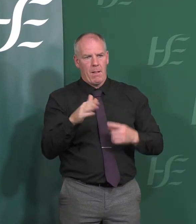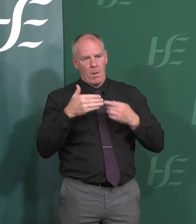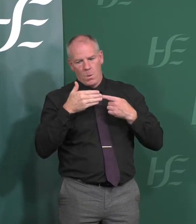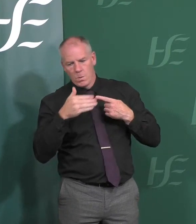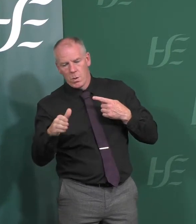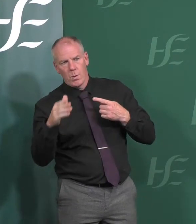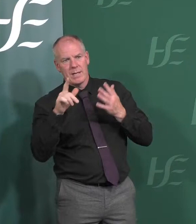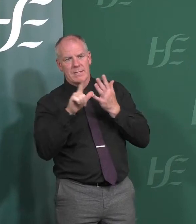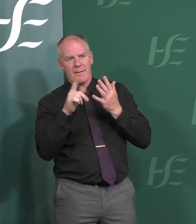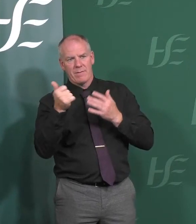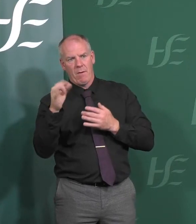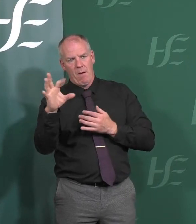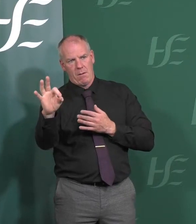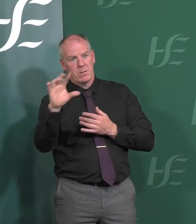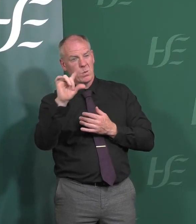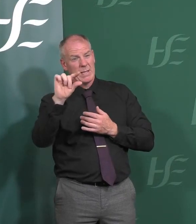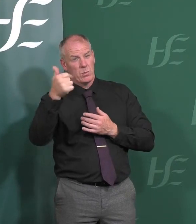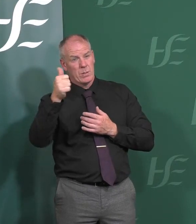of August 2021.